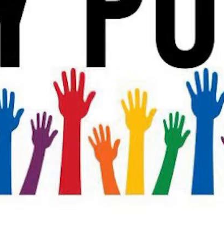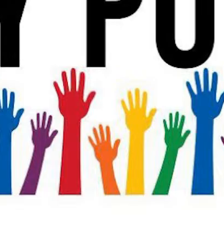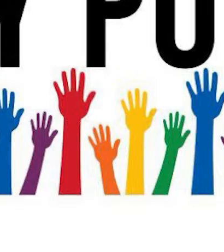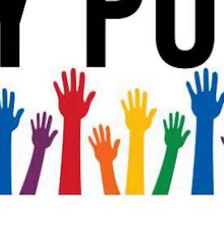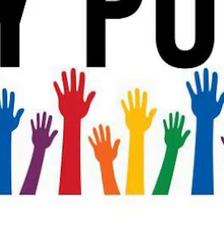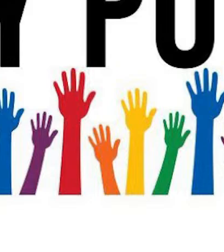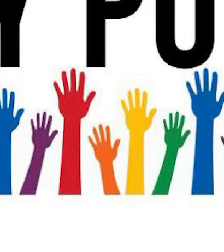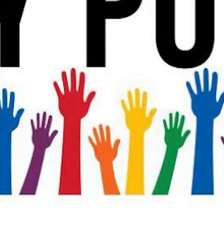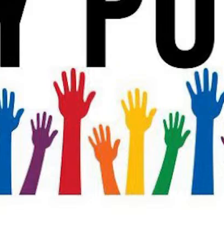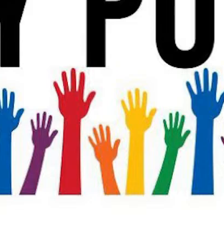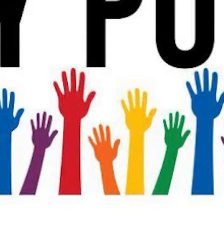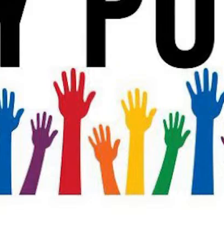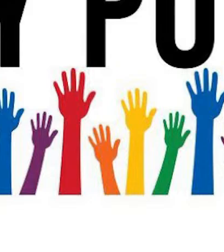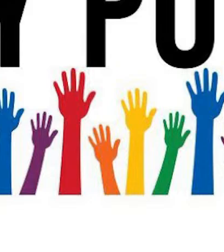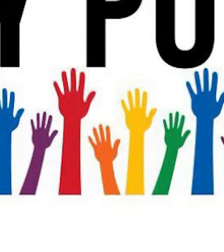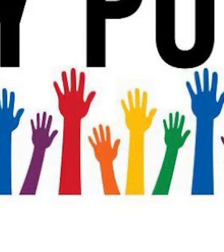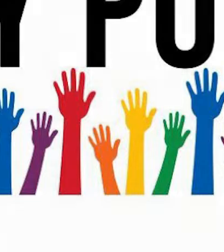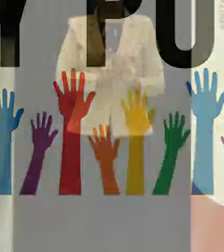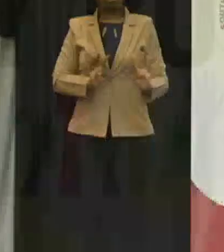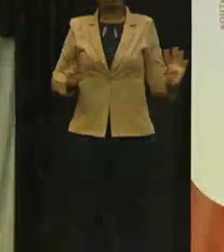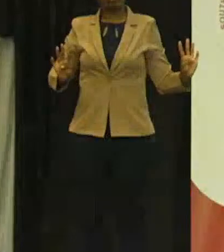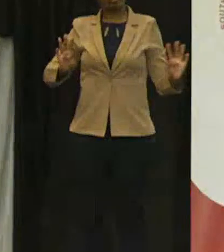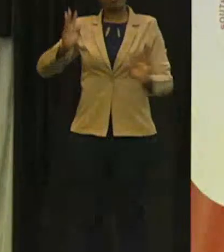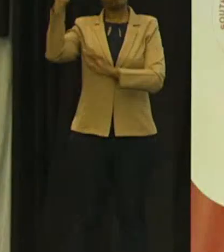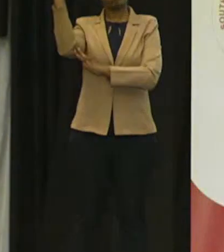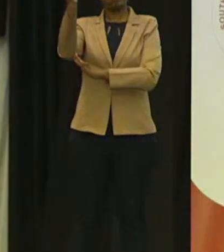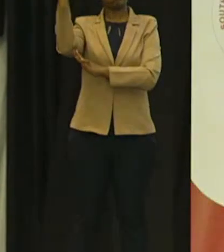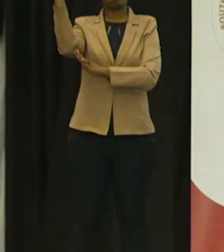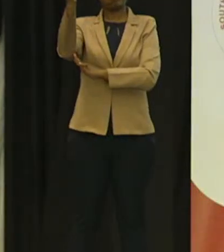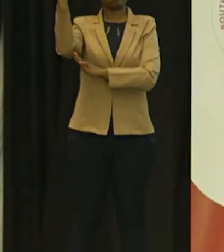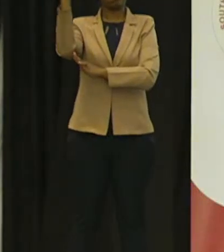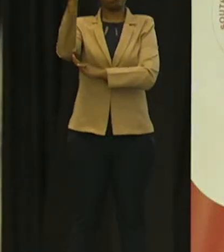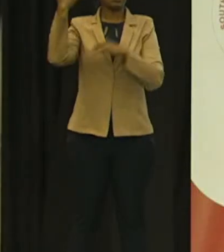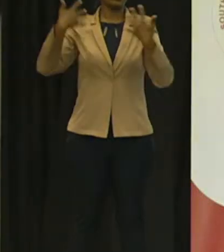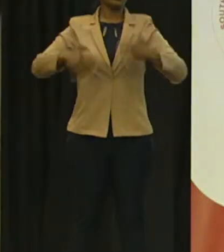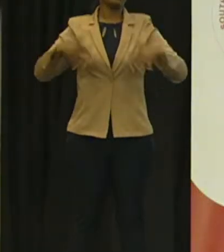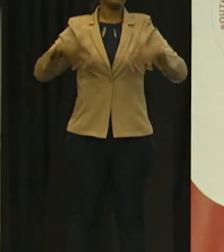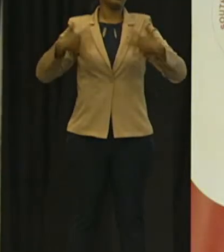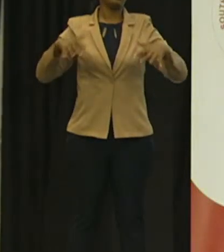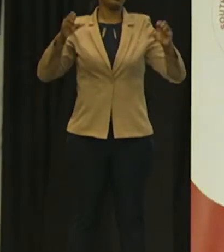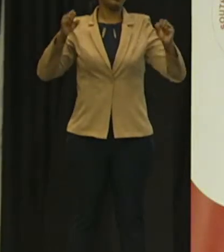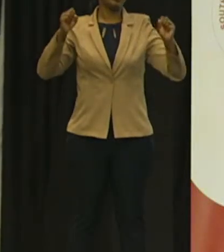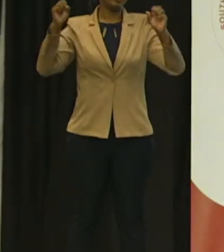a warm thank you to the panel for those amazing presentations.